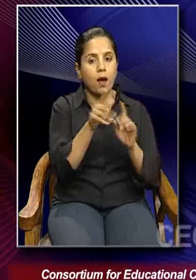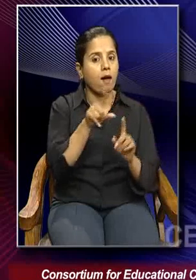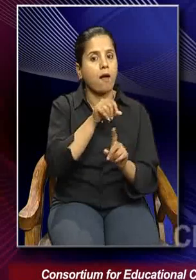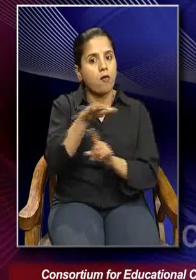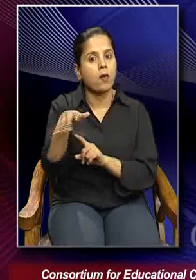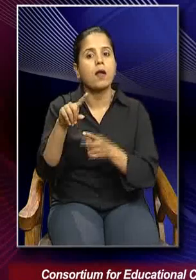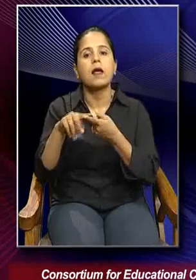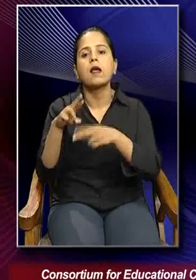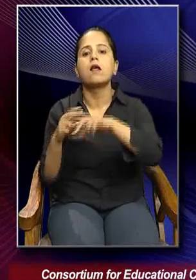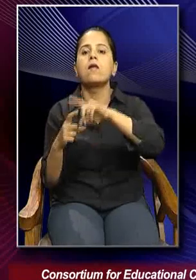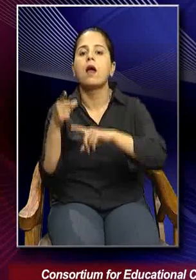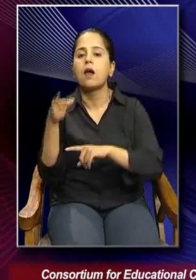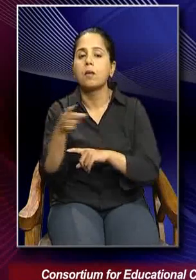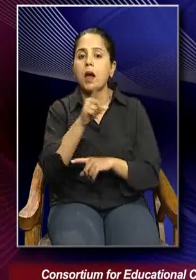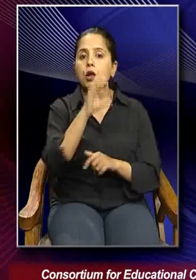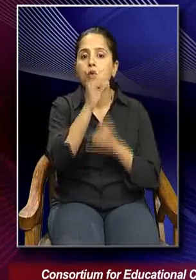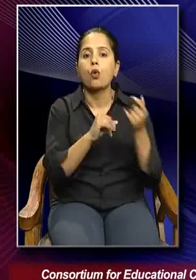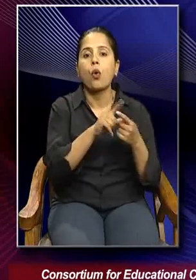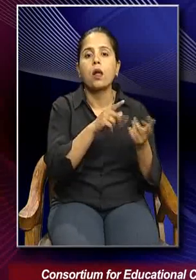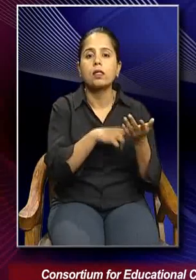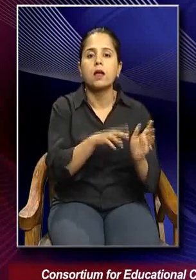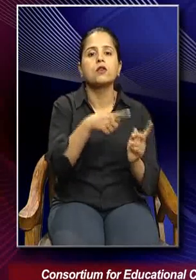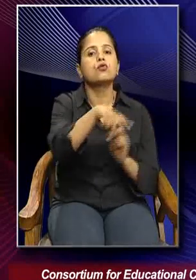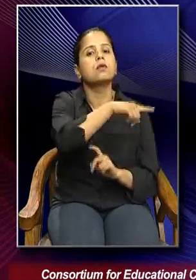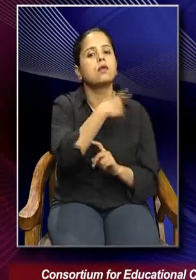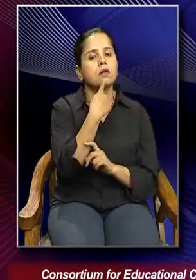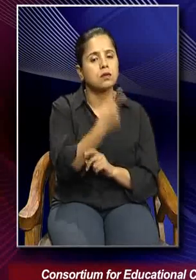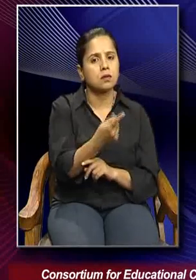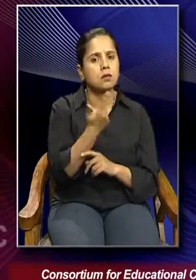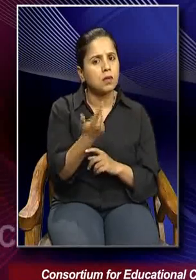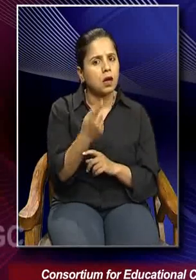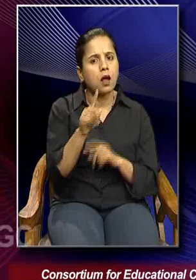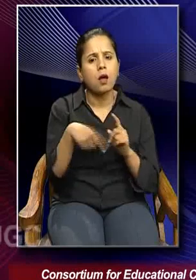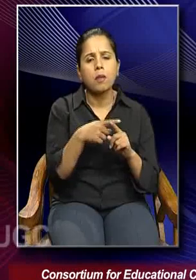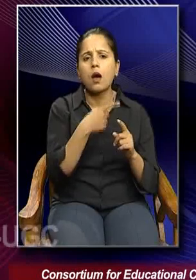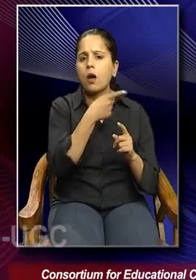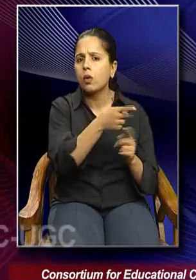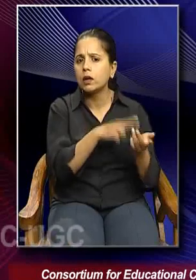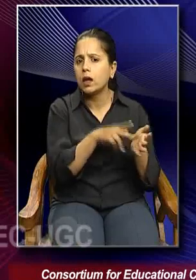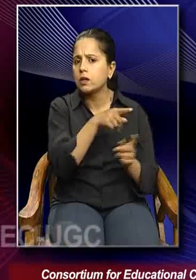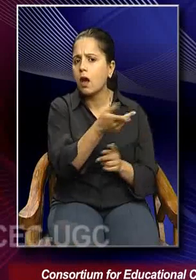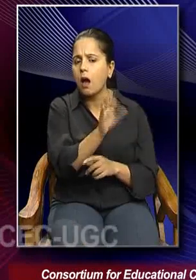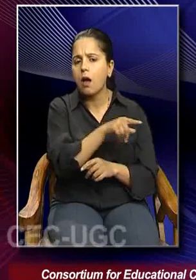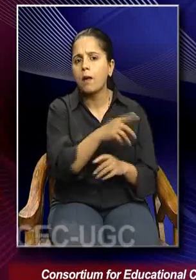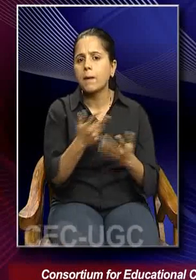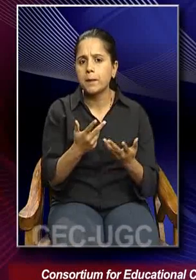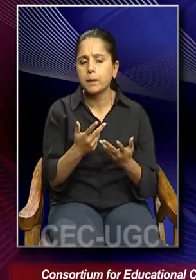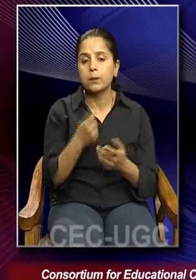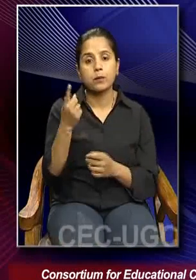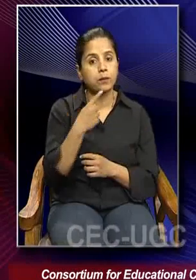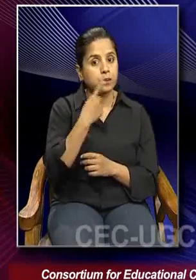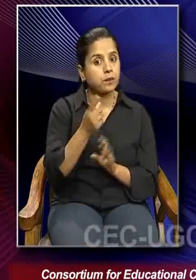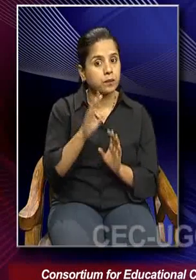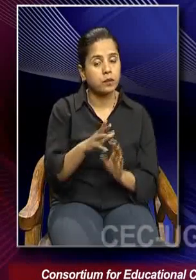and the cause for this universe is the Prakriti, then what about Prakriti? And they are saying that